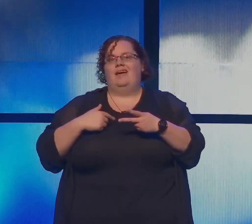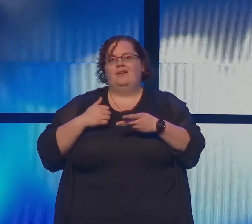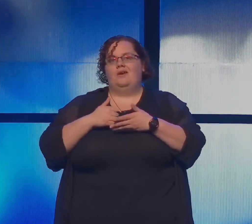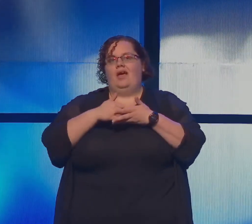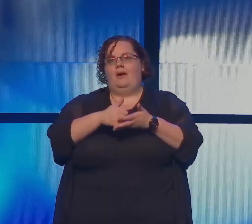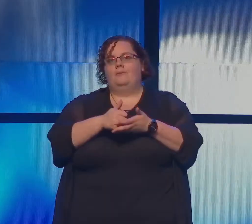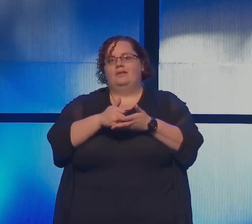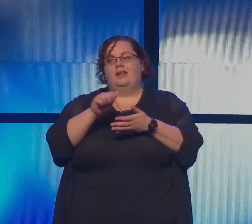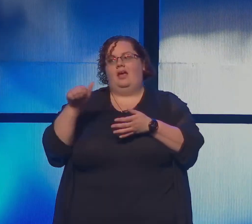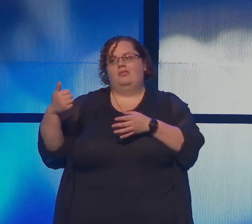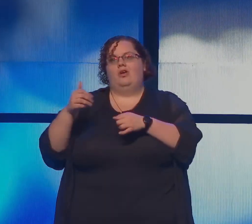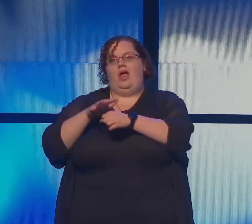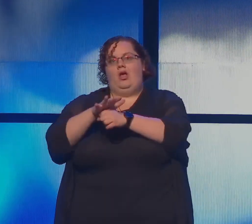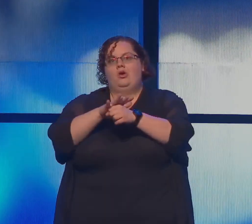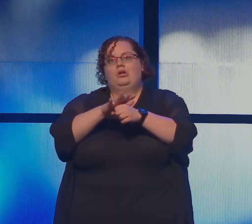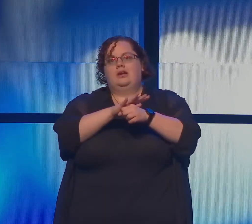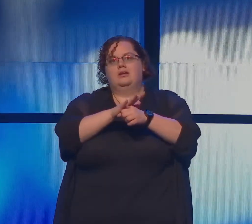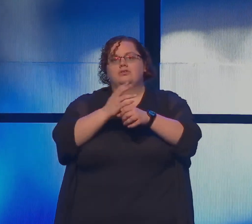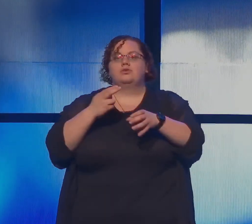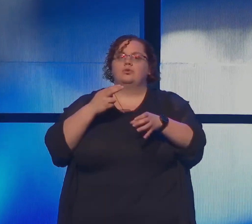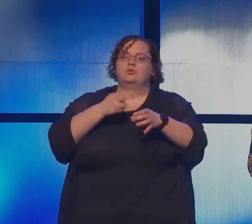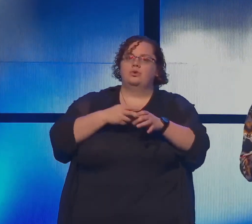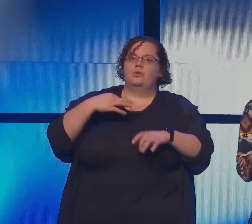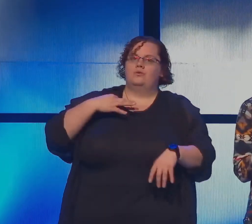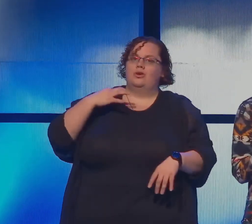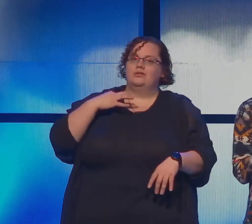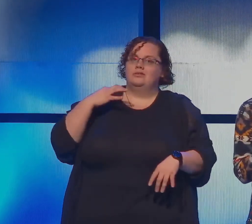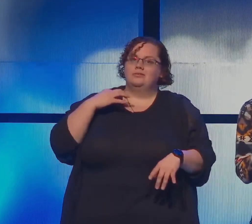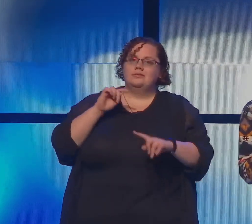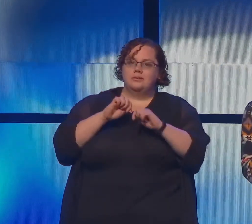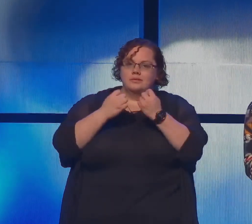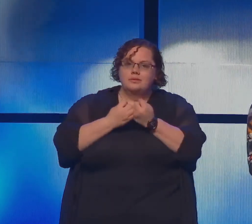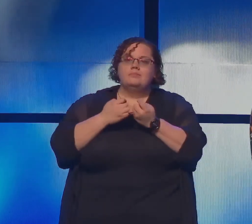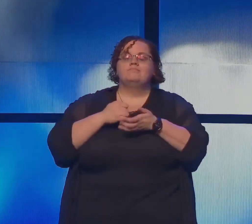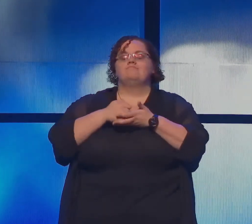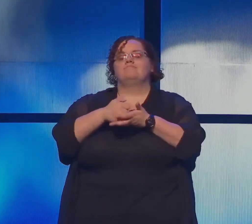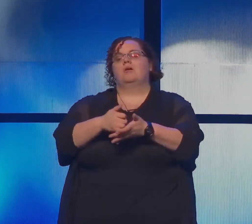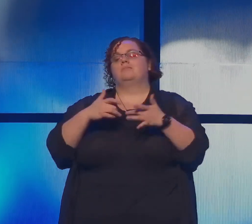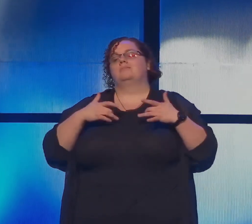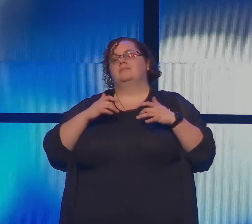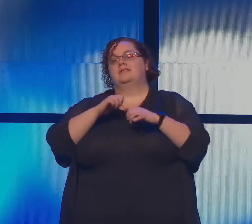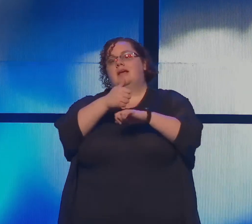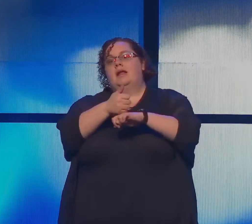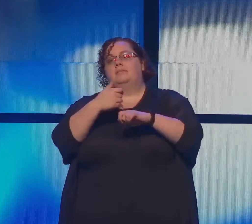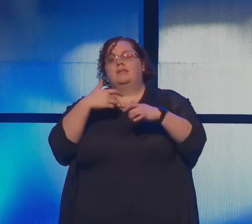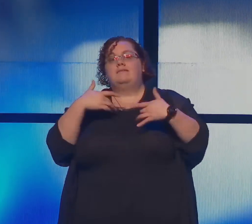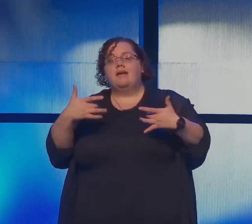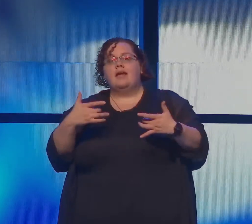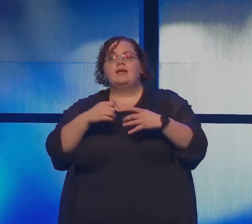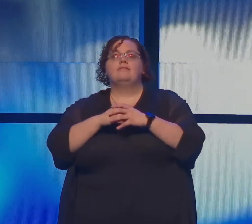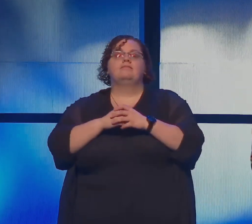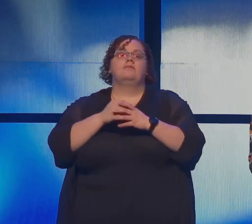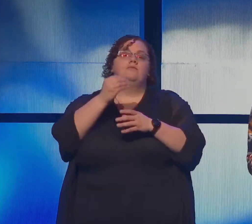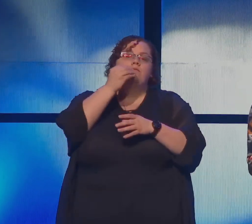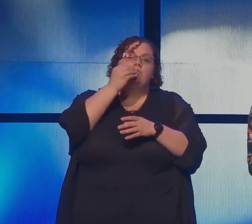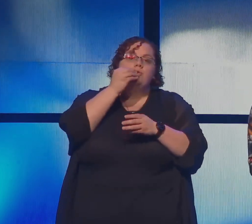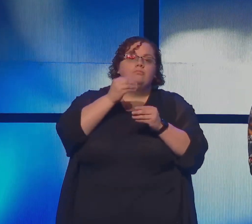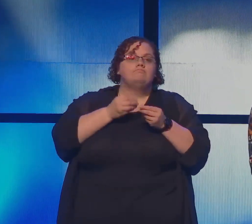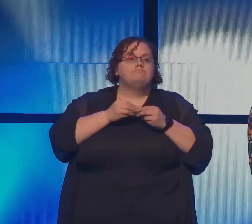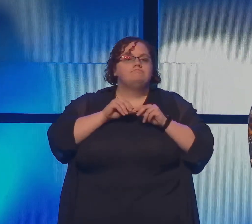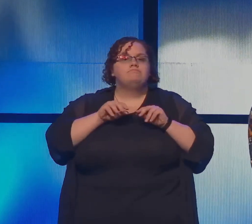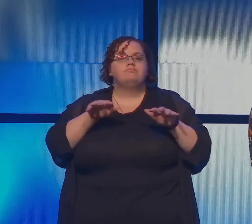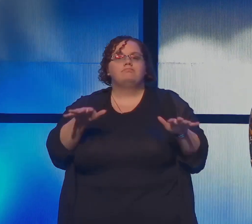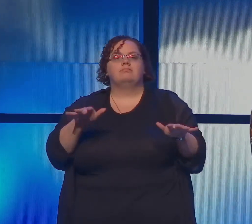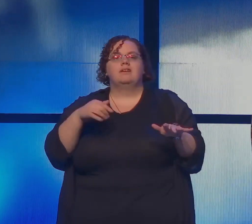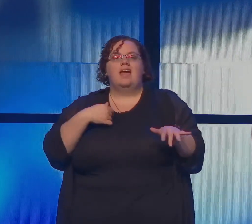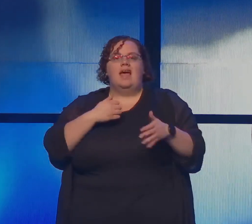all other areas. So you can join our volunteer team, help set up the event, serve food, help with the little kiddos